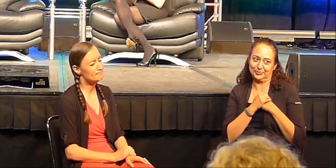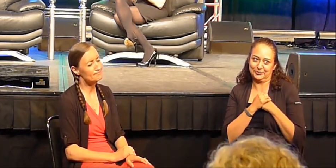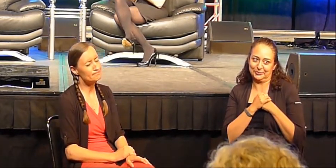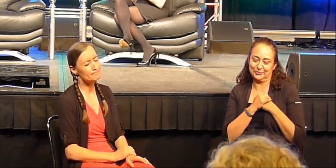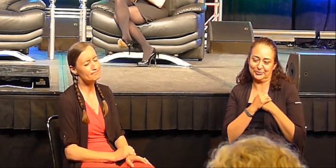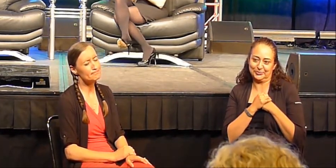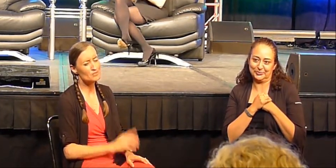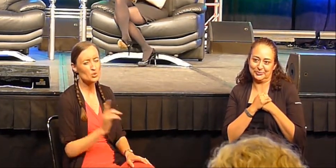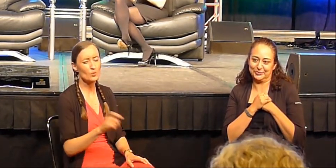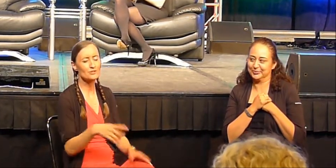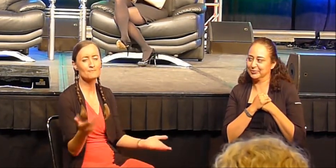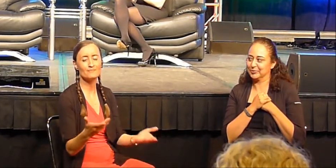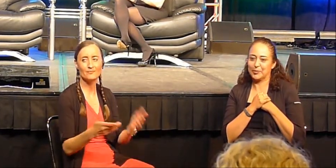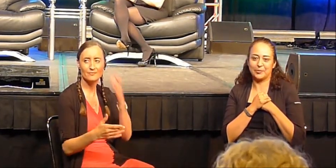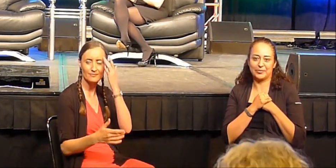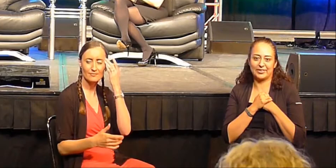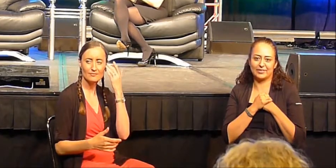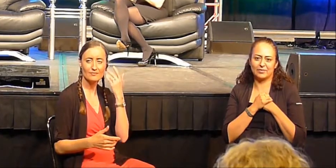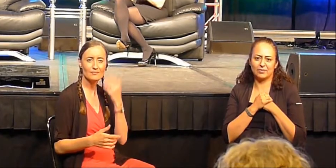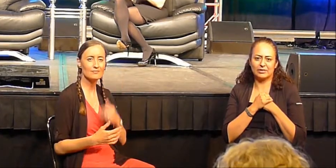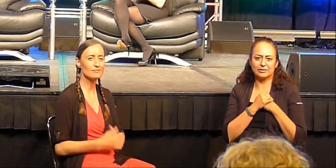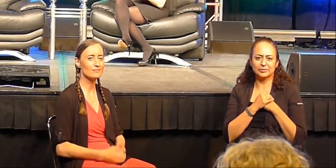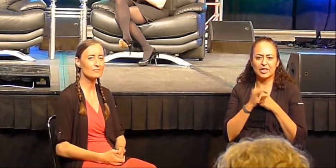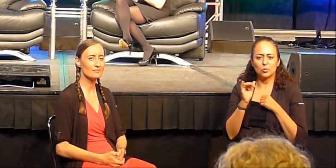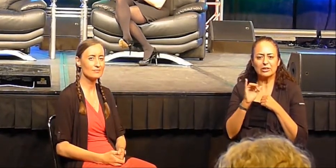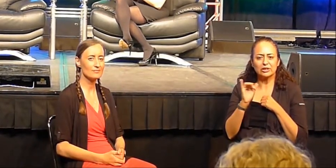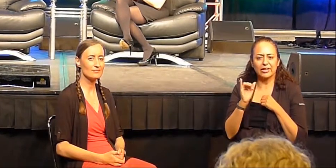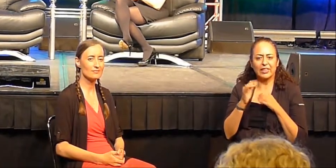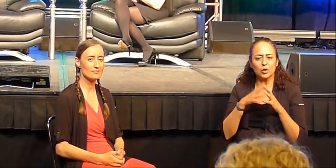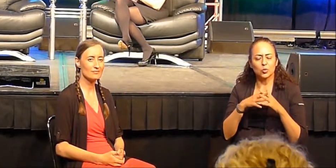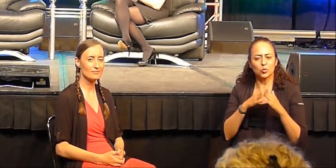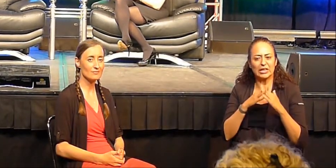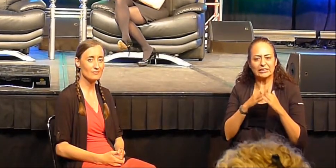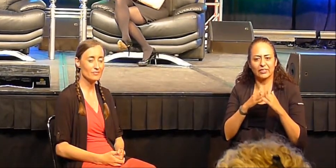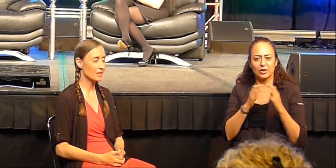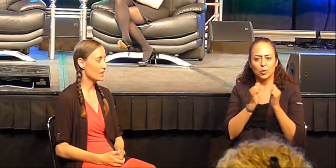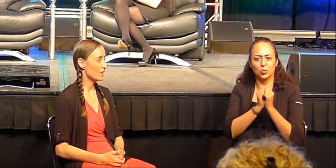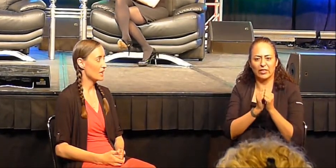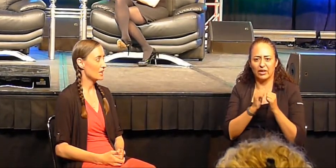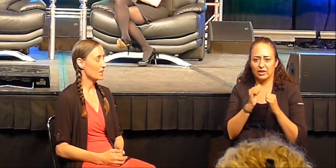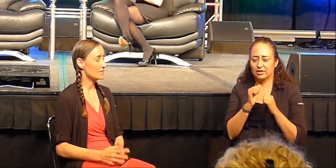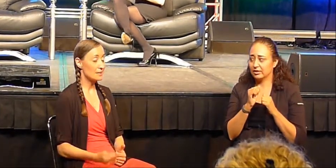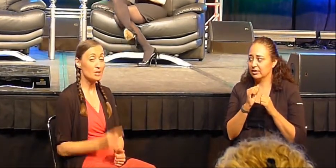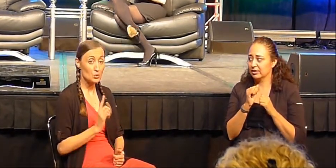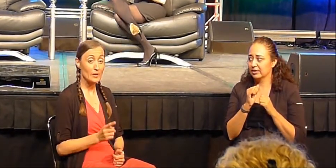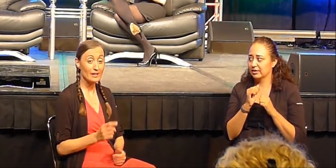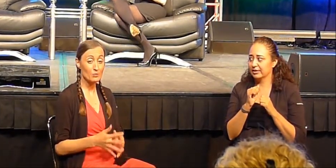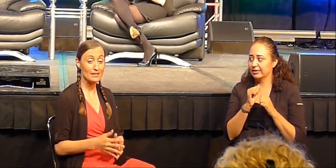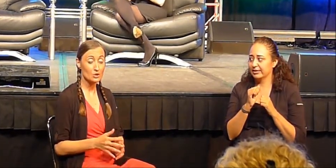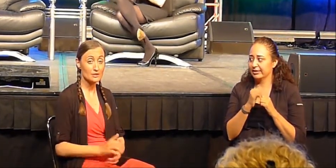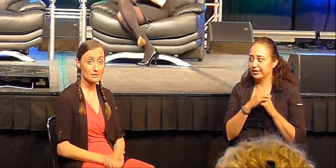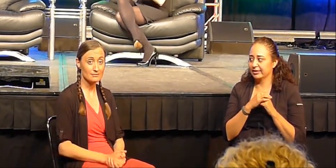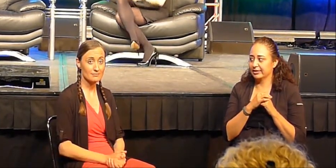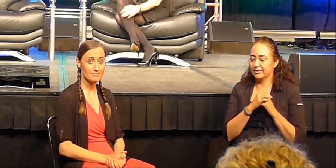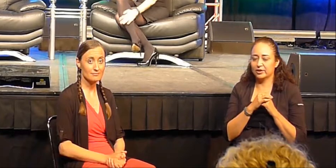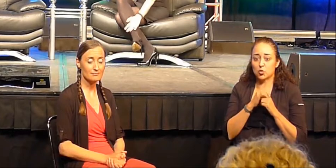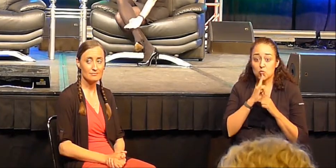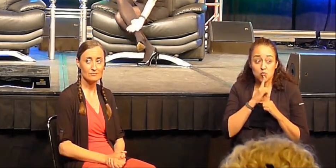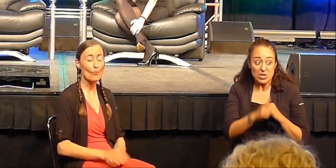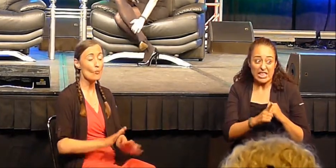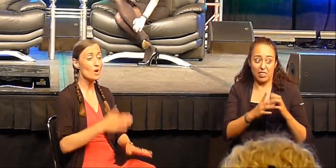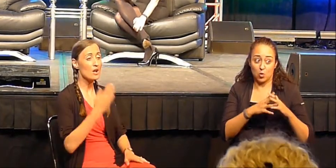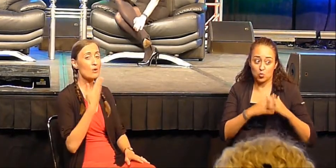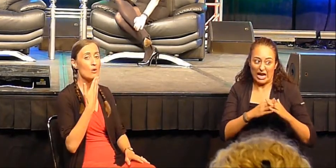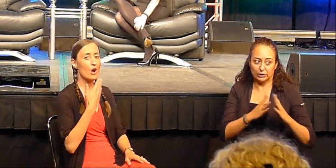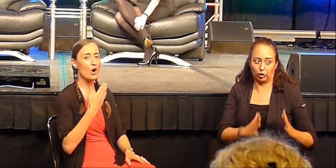your question? What was it like to wrestle with you under lessons? Good question. Really good question. Okay, so there were